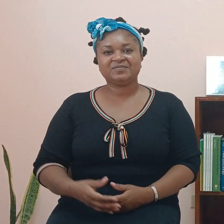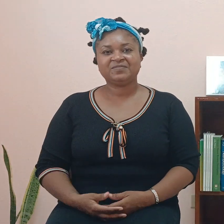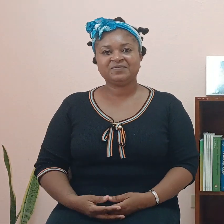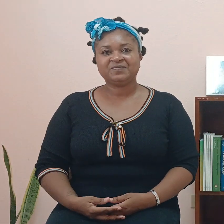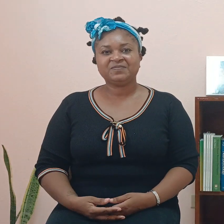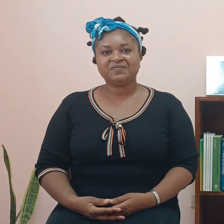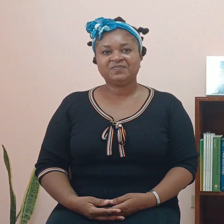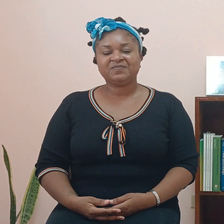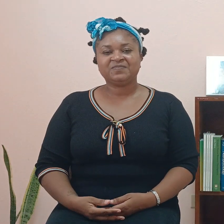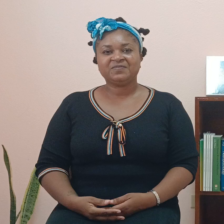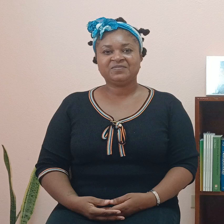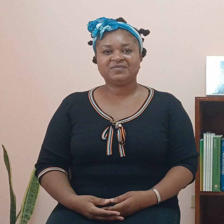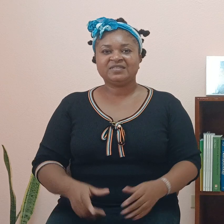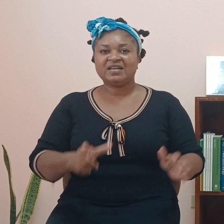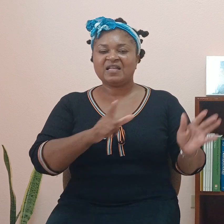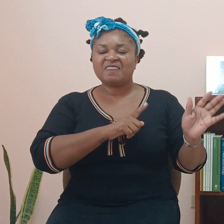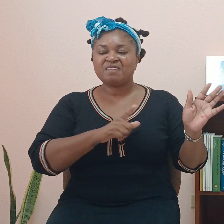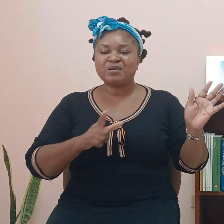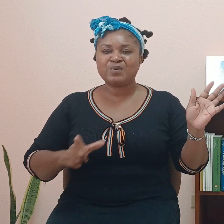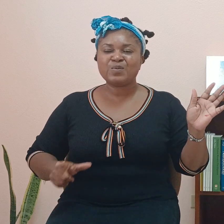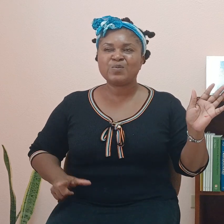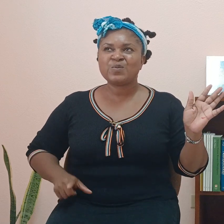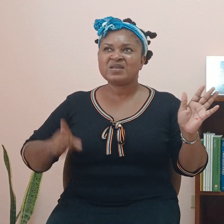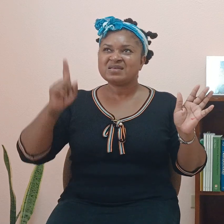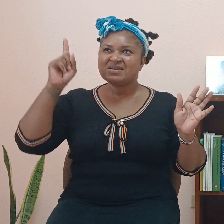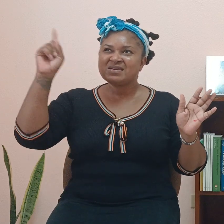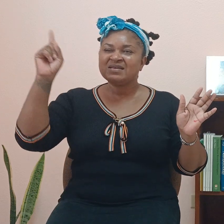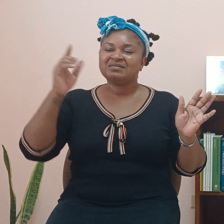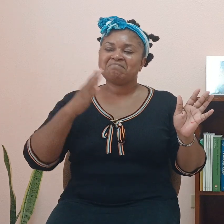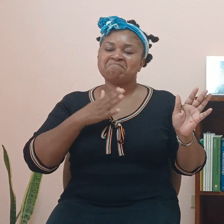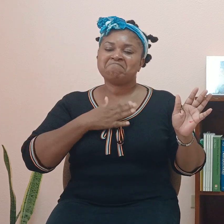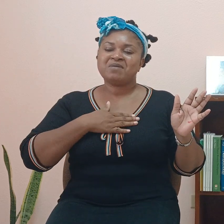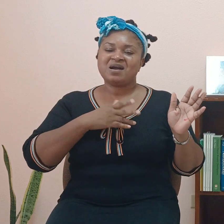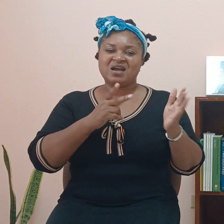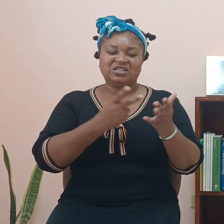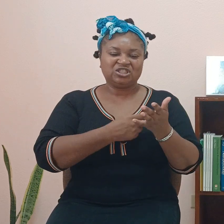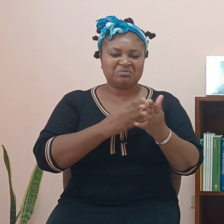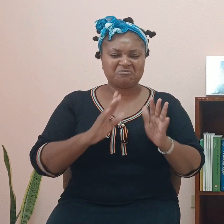The Lord is my shepherd, I lack nothing.